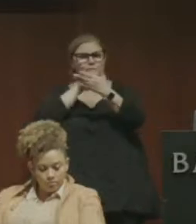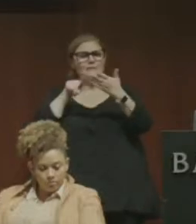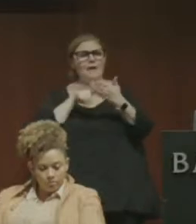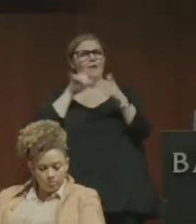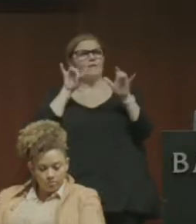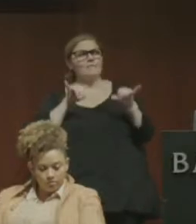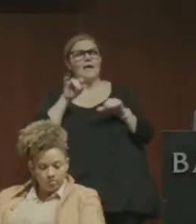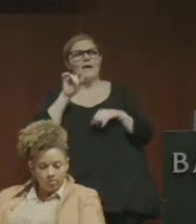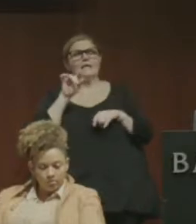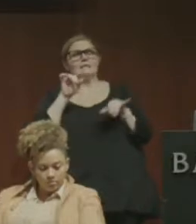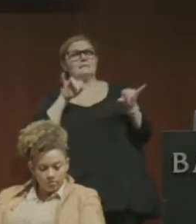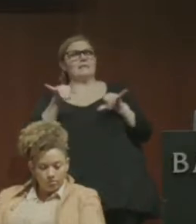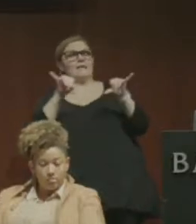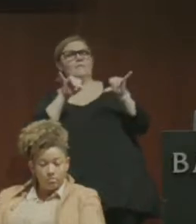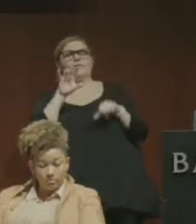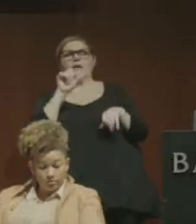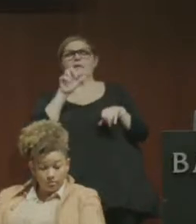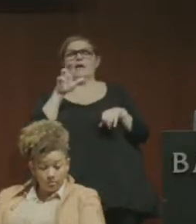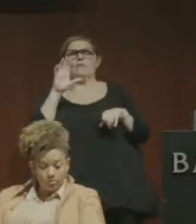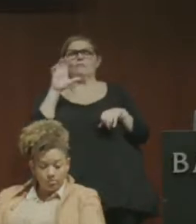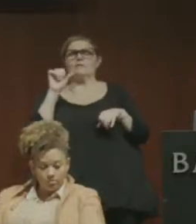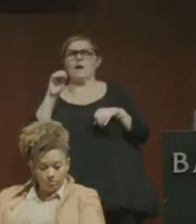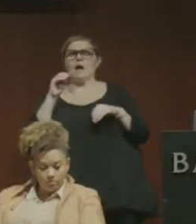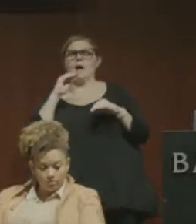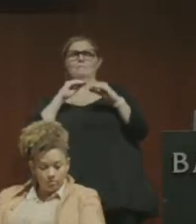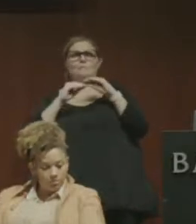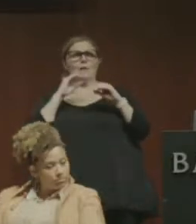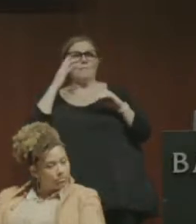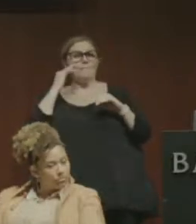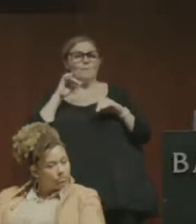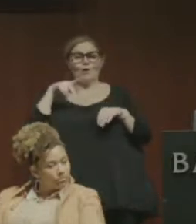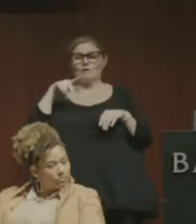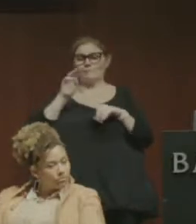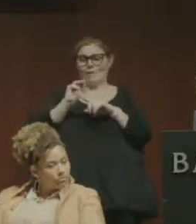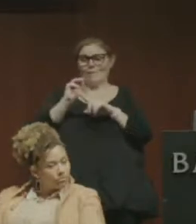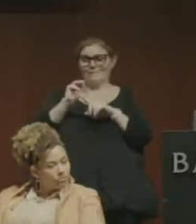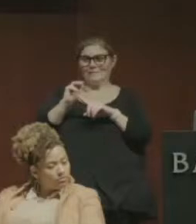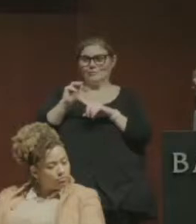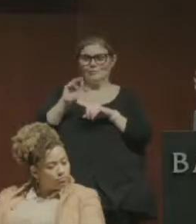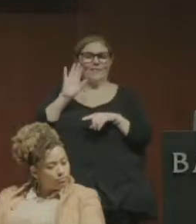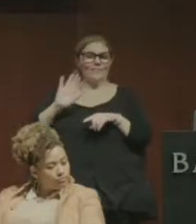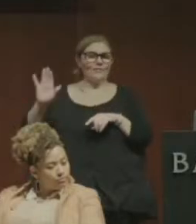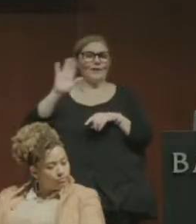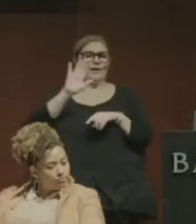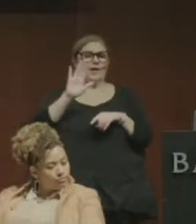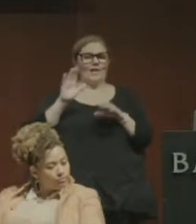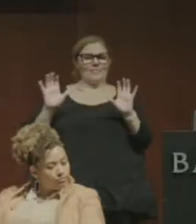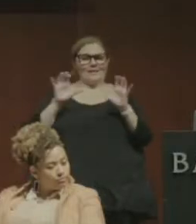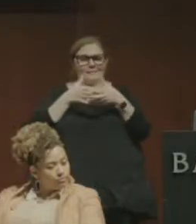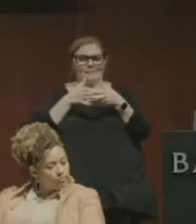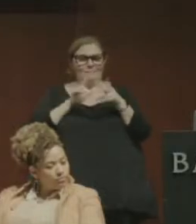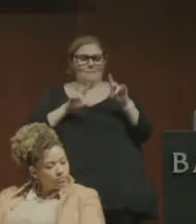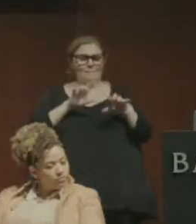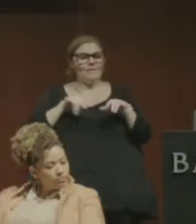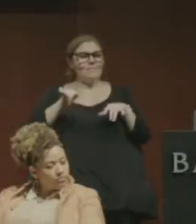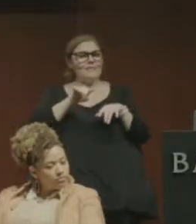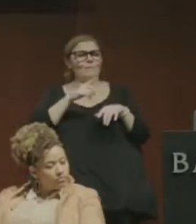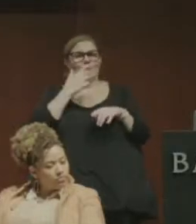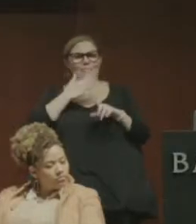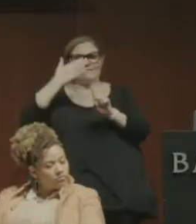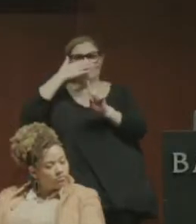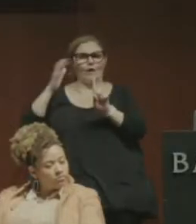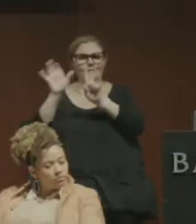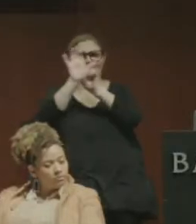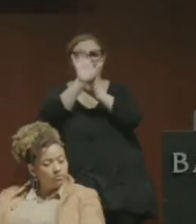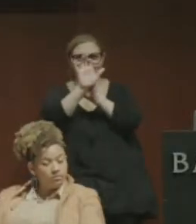statist bent of CARICOM's reparations effort, because prime ministers and their entourages have been the people out front.